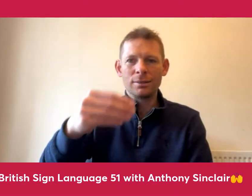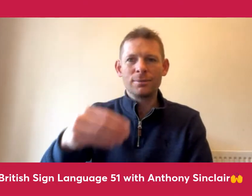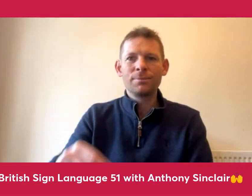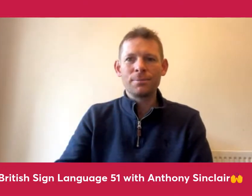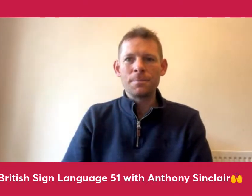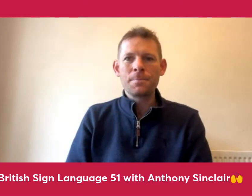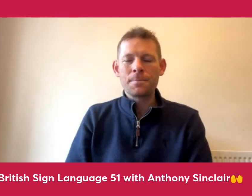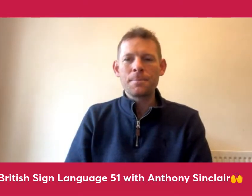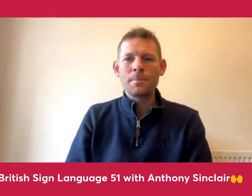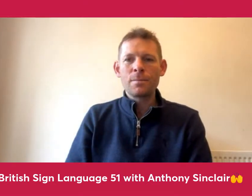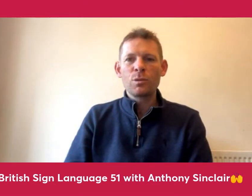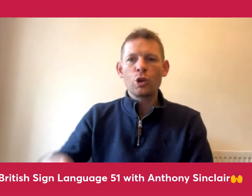Credit card.